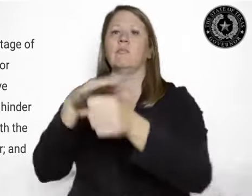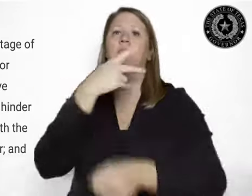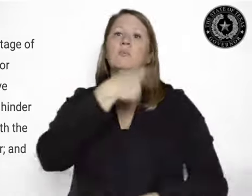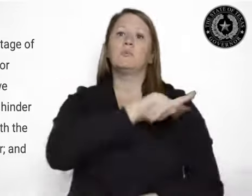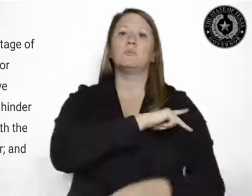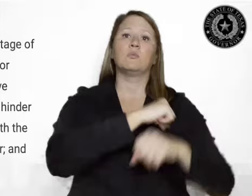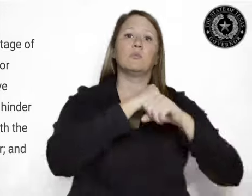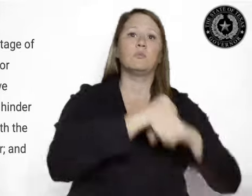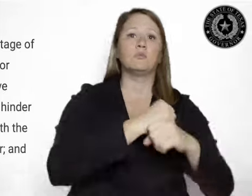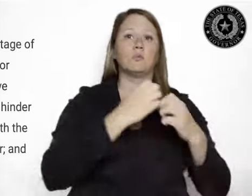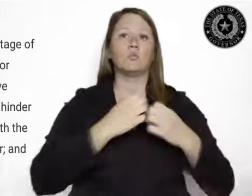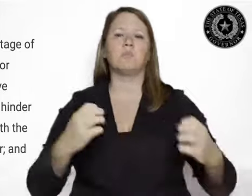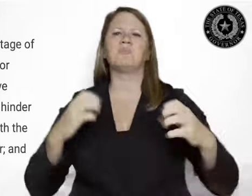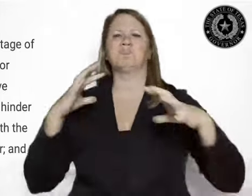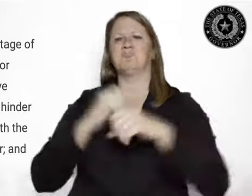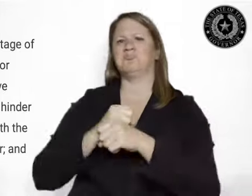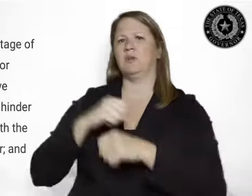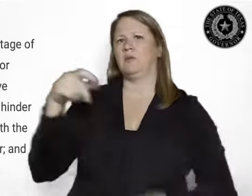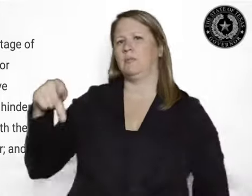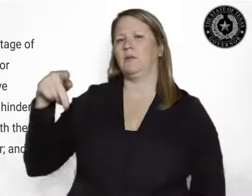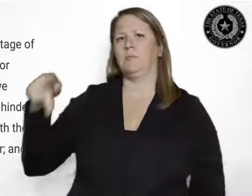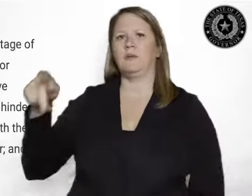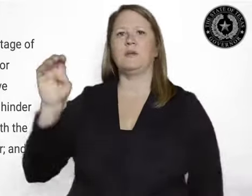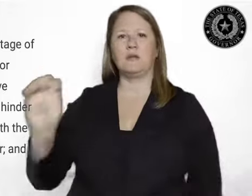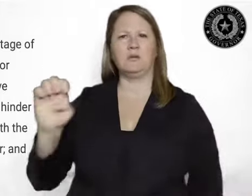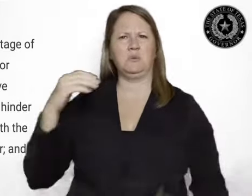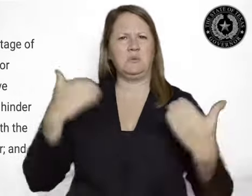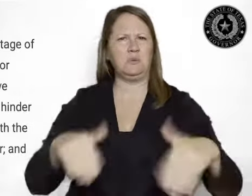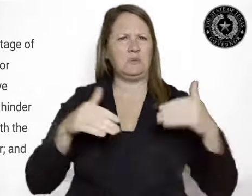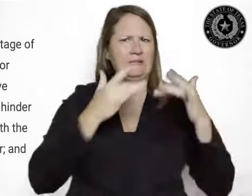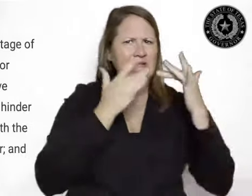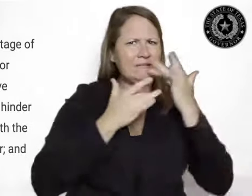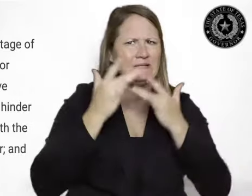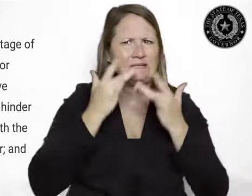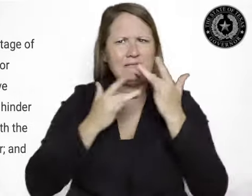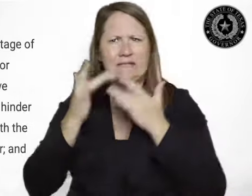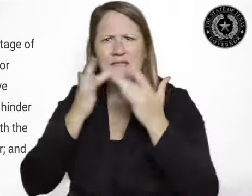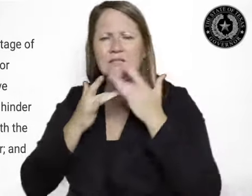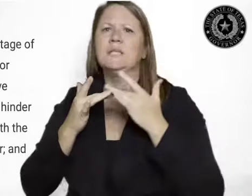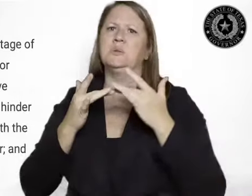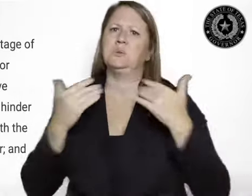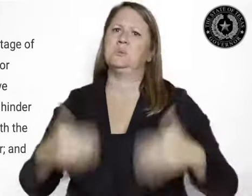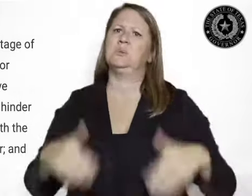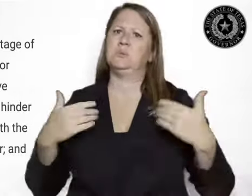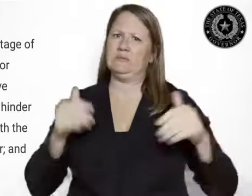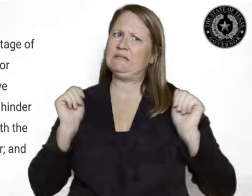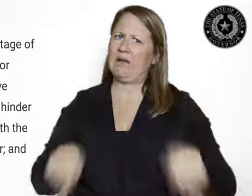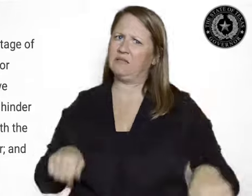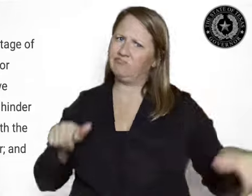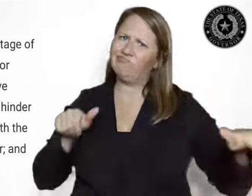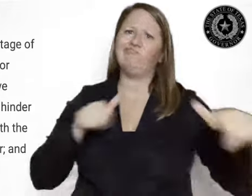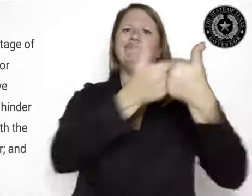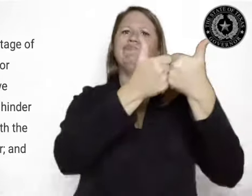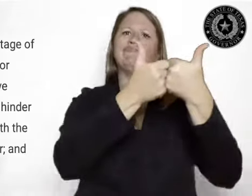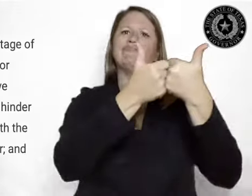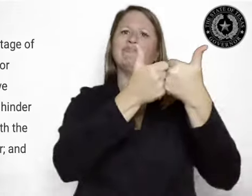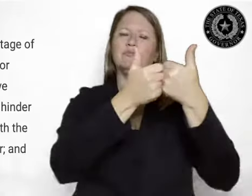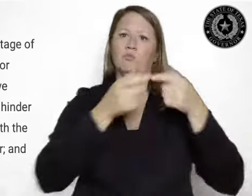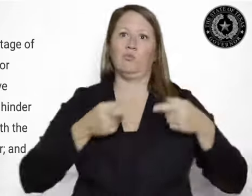whereas a shortage of hospital capacity or personal protective equipment would hinder efforts to cope with